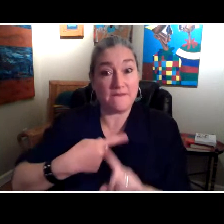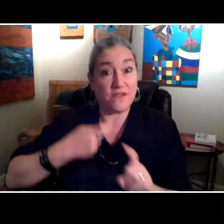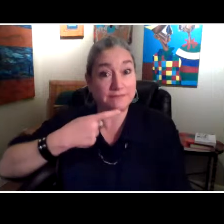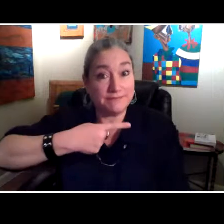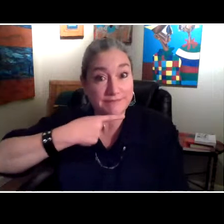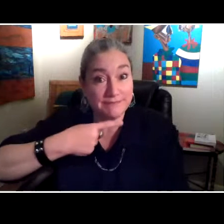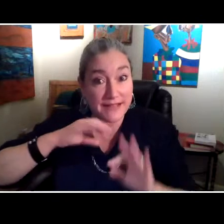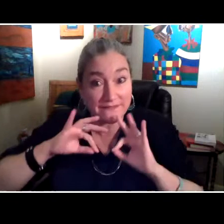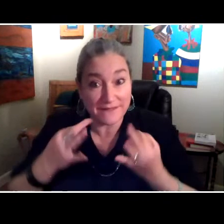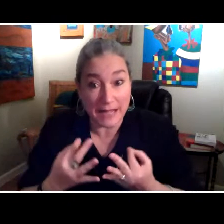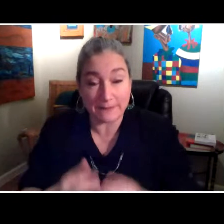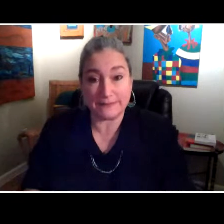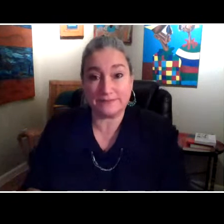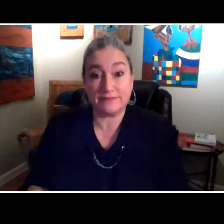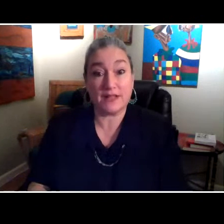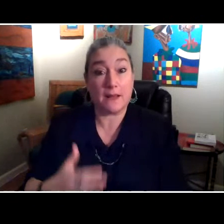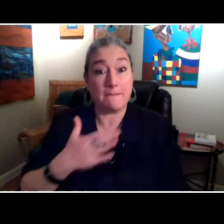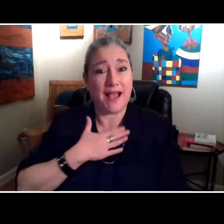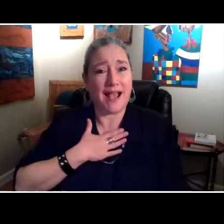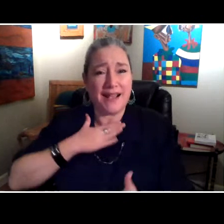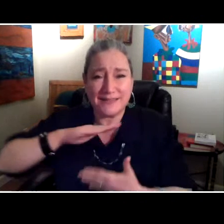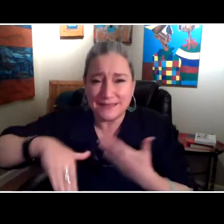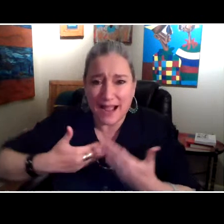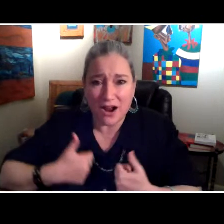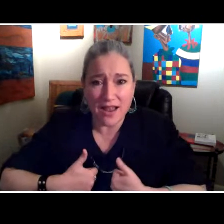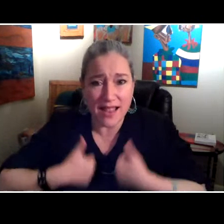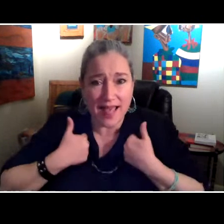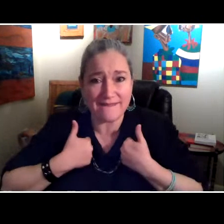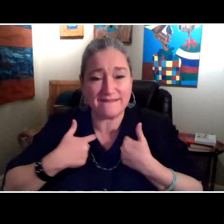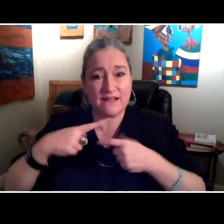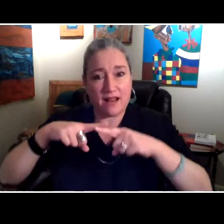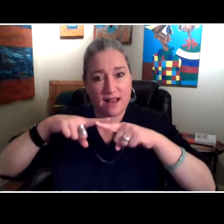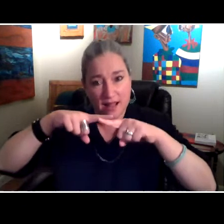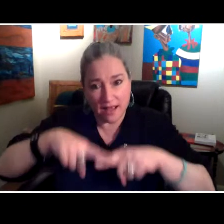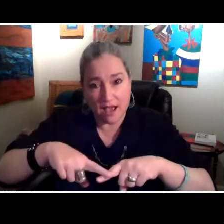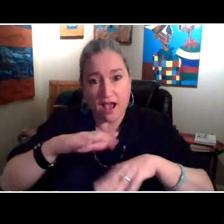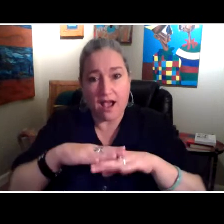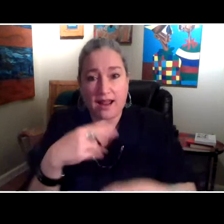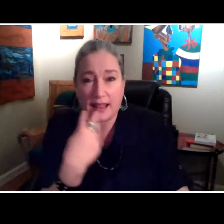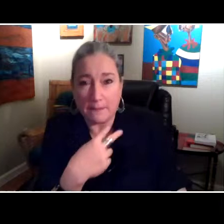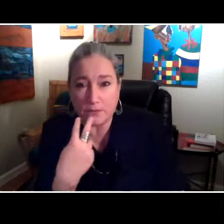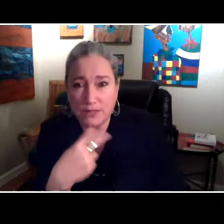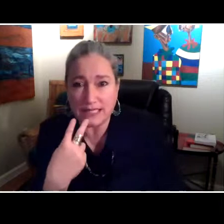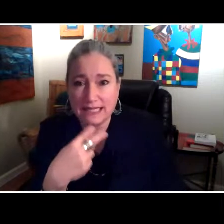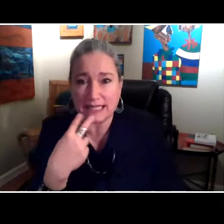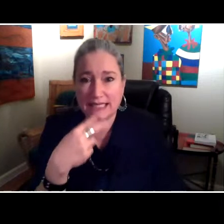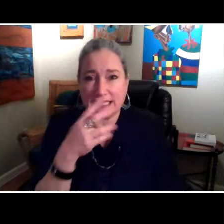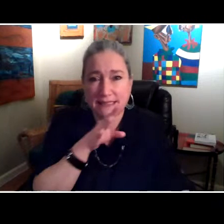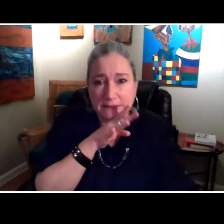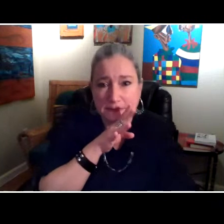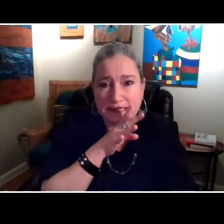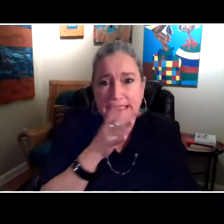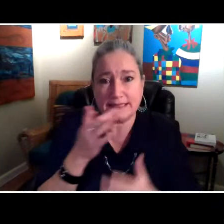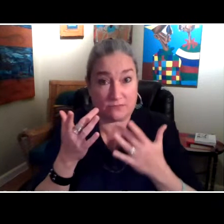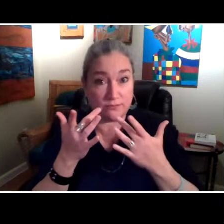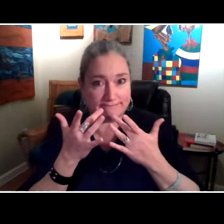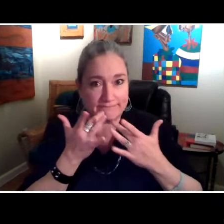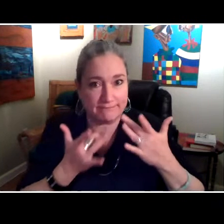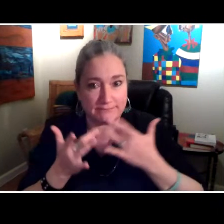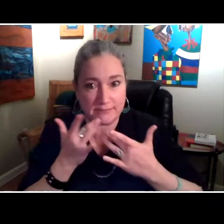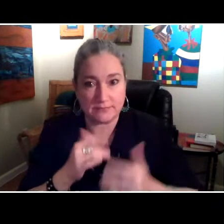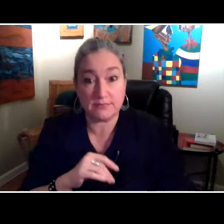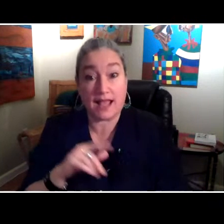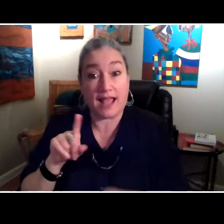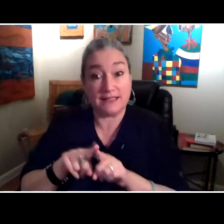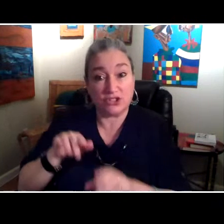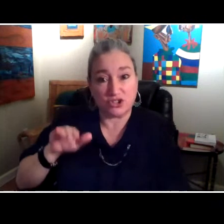Mia said about her art, I'm from a hearing family, so my entire life was dependent on